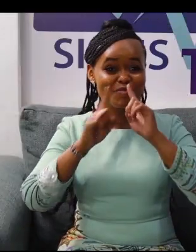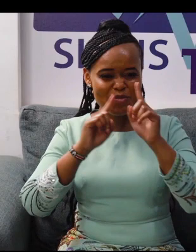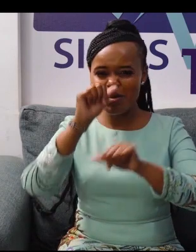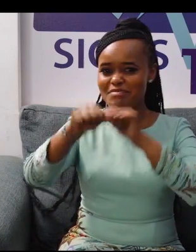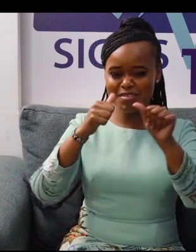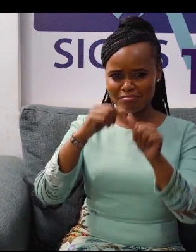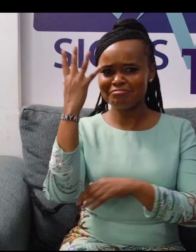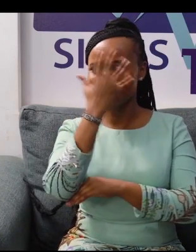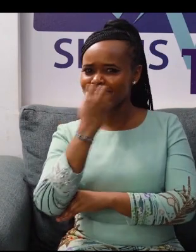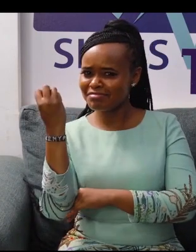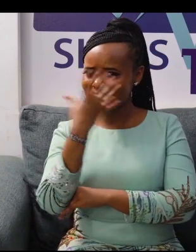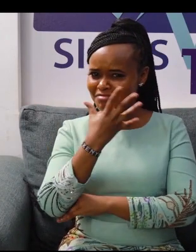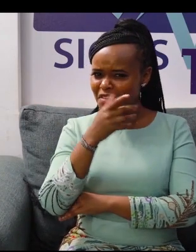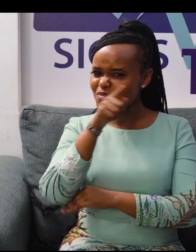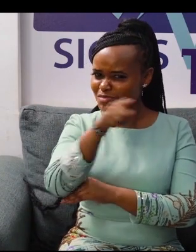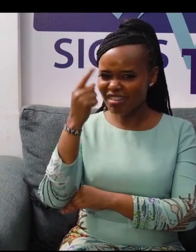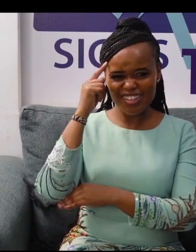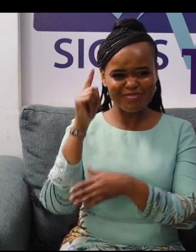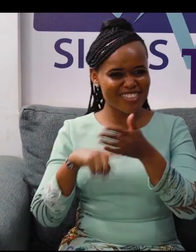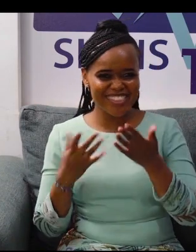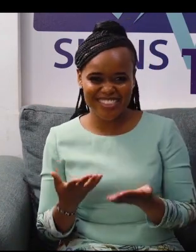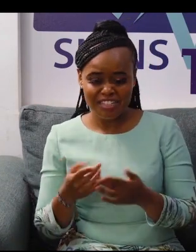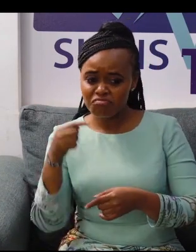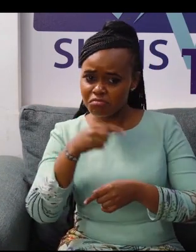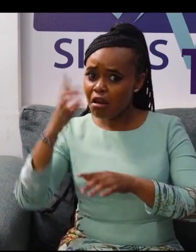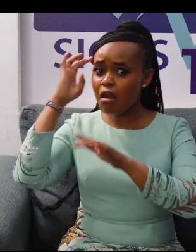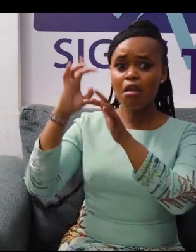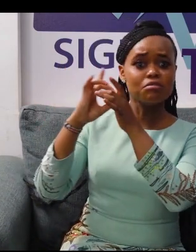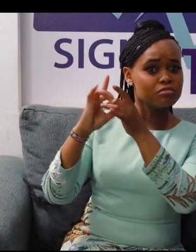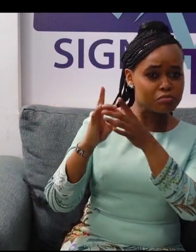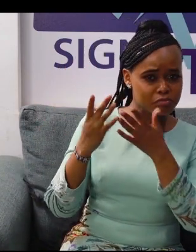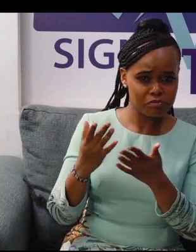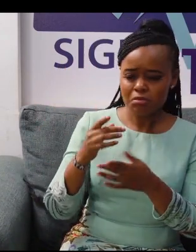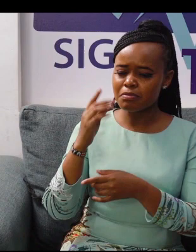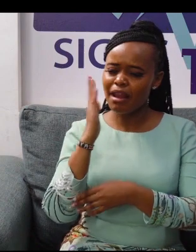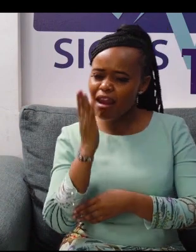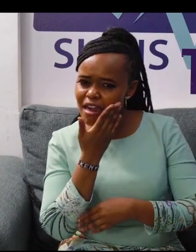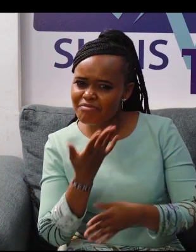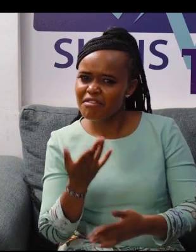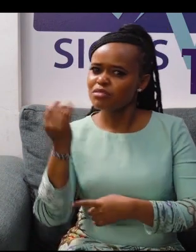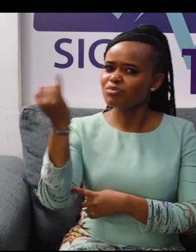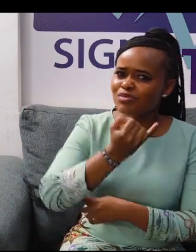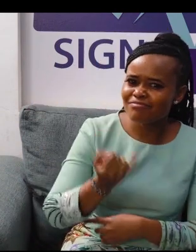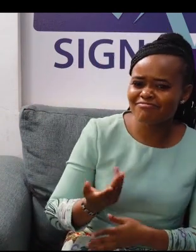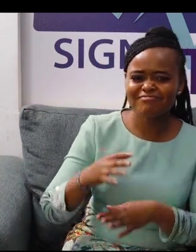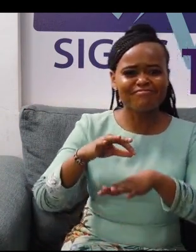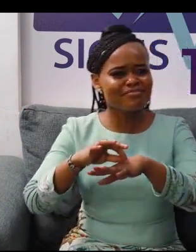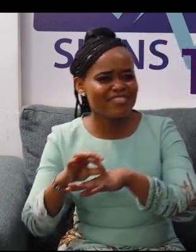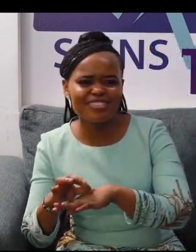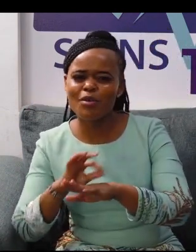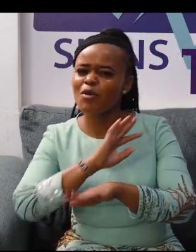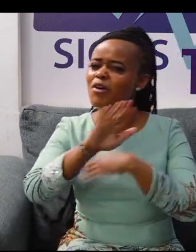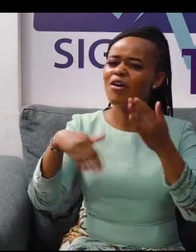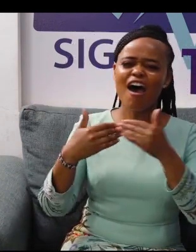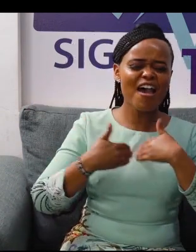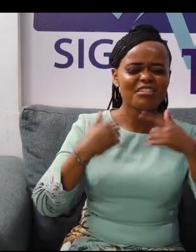When we talk about beauty, what comes to your mind? Is it color, culture, art, or the skin?